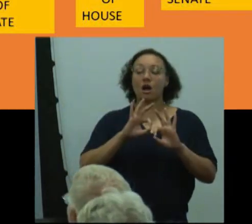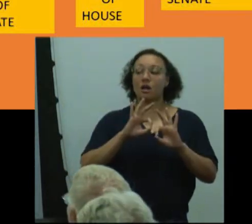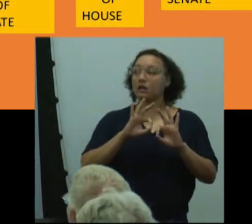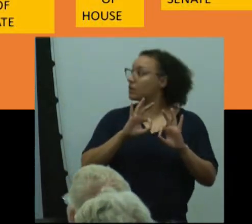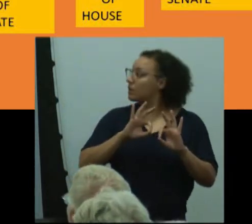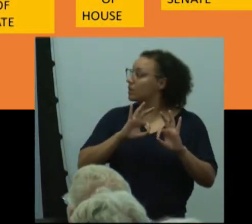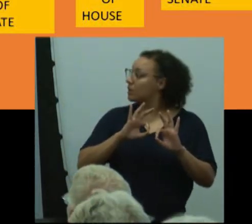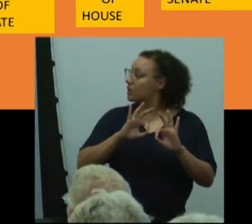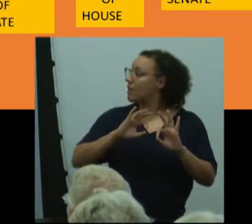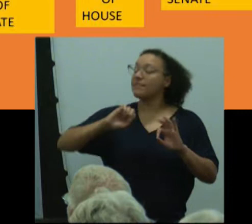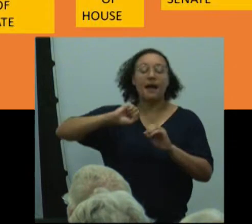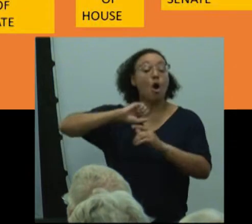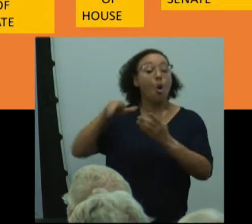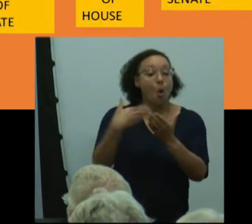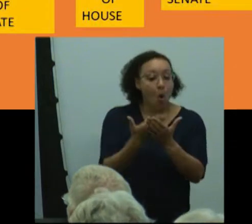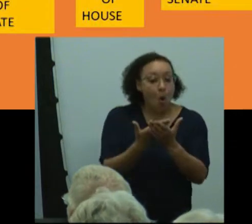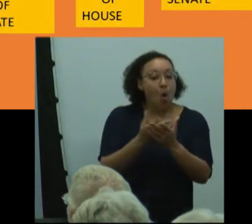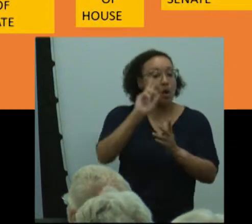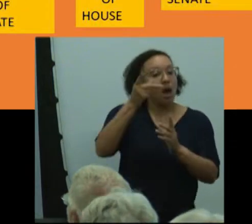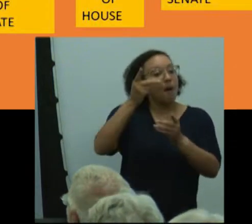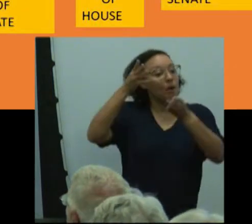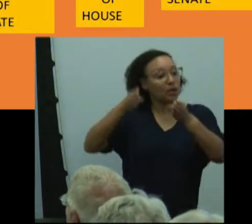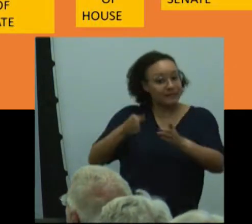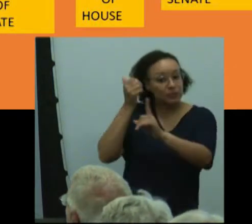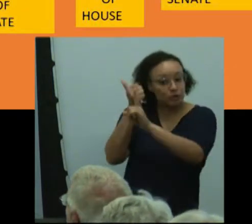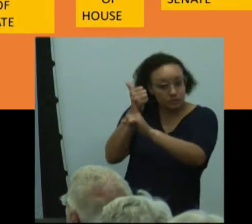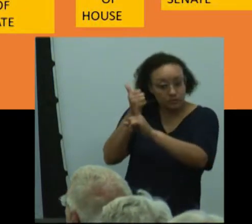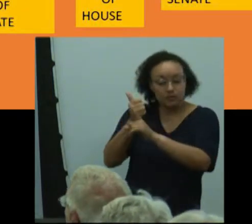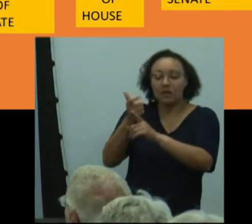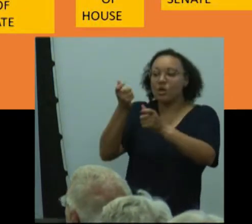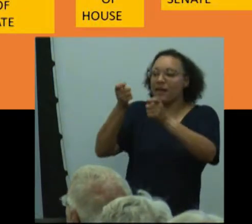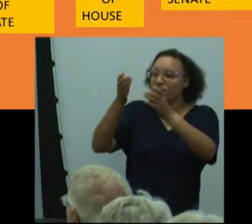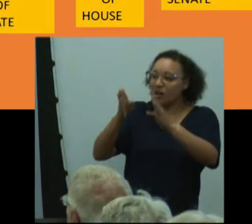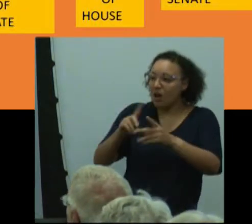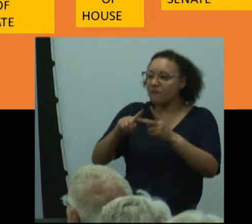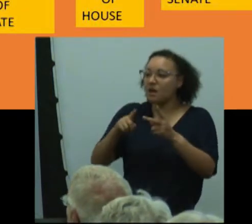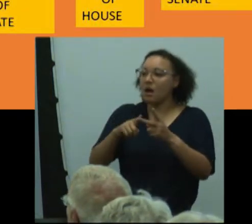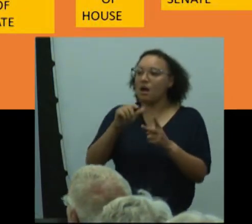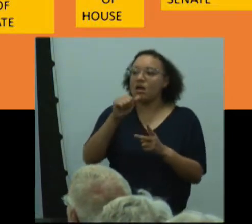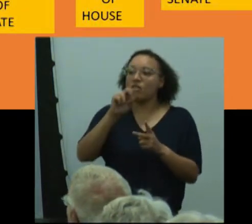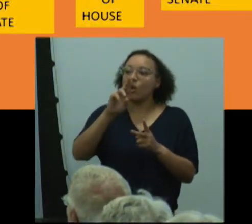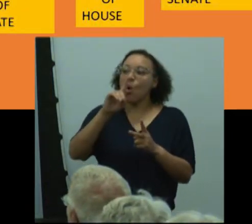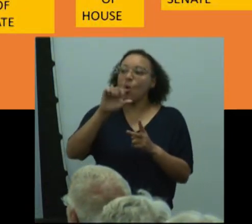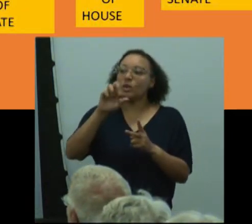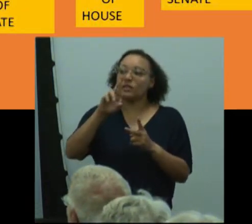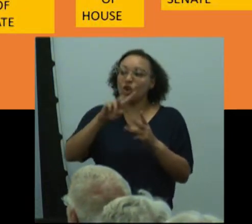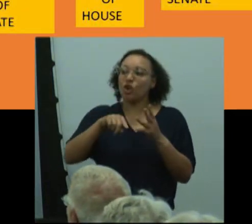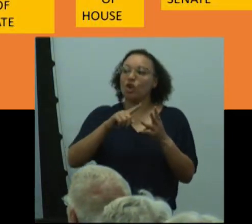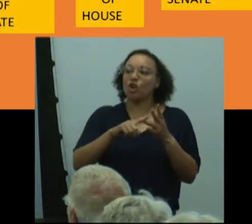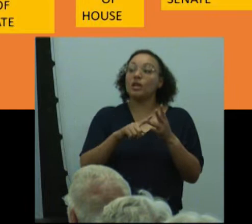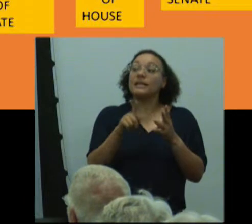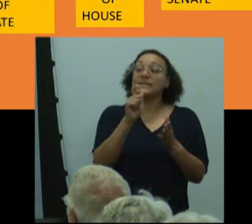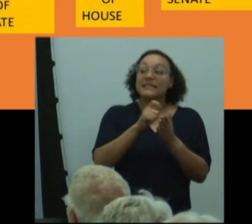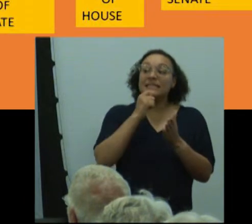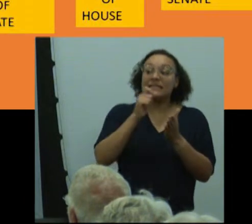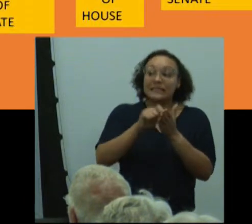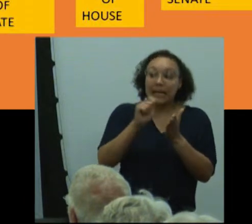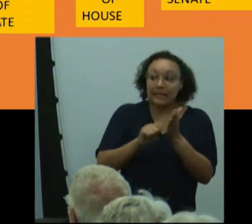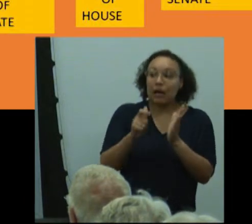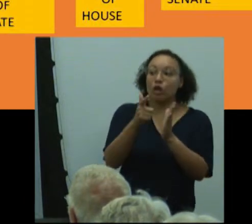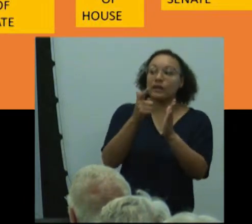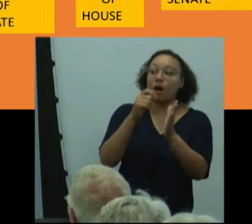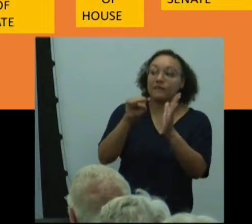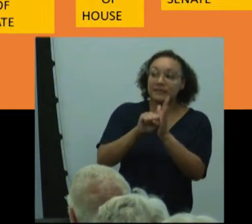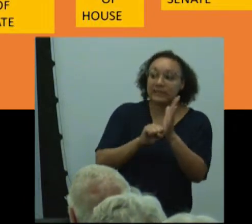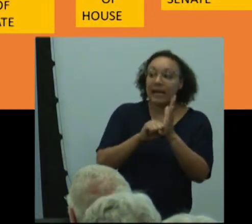They are all politicians. There's the governor, the auditor, the secretary of state, speaker of the House, president of the